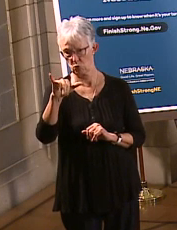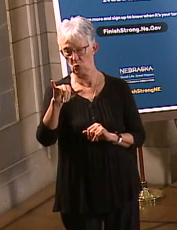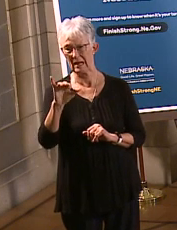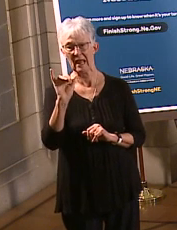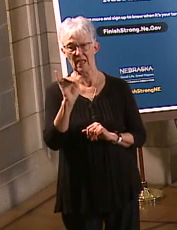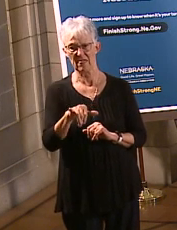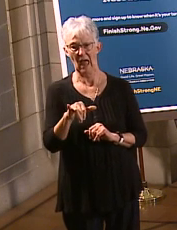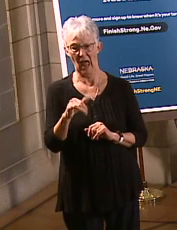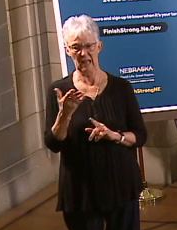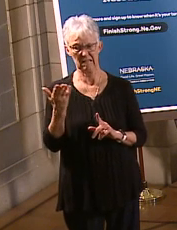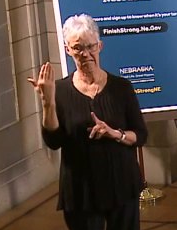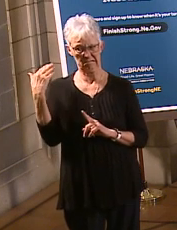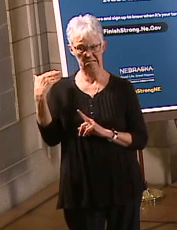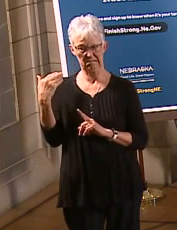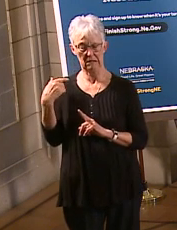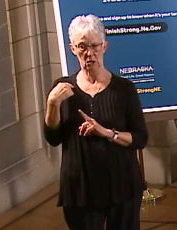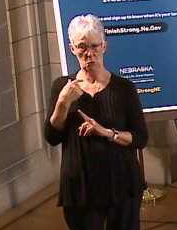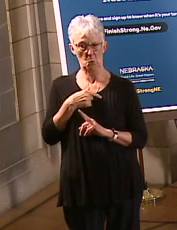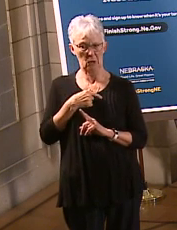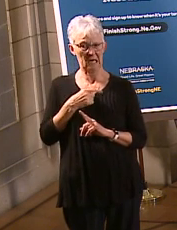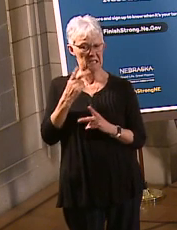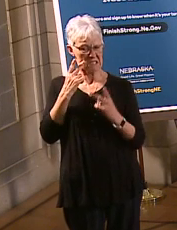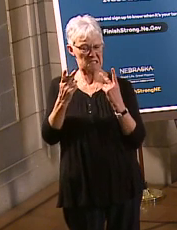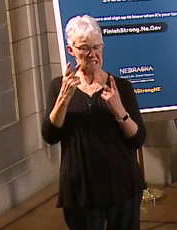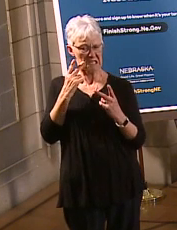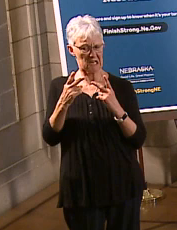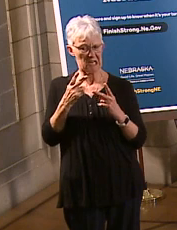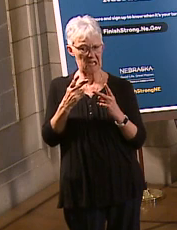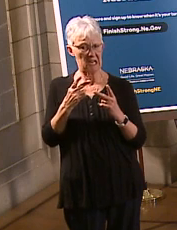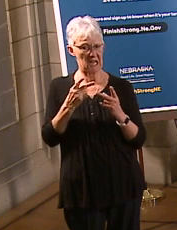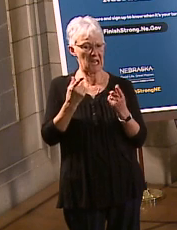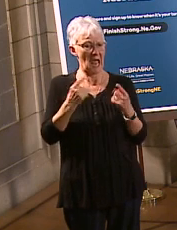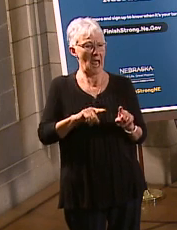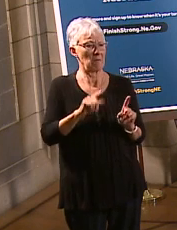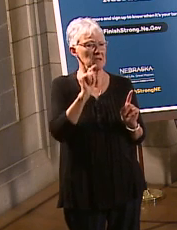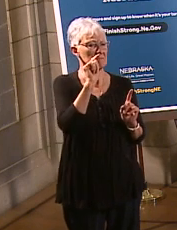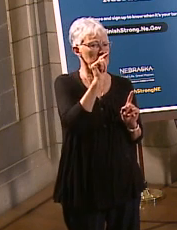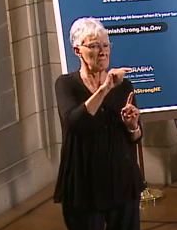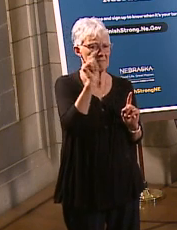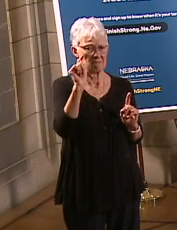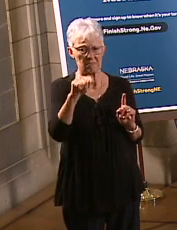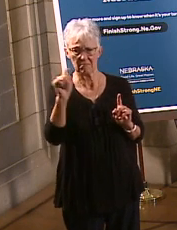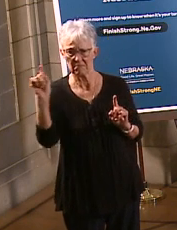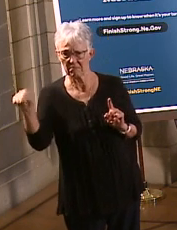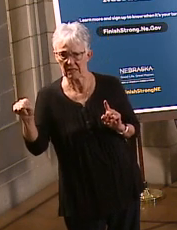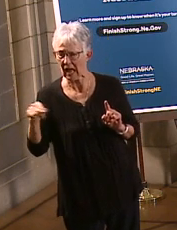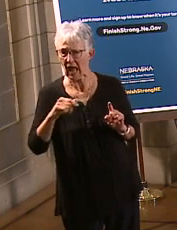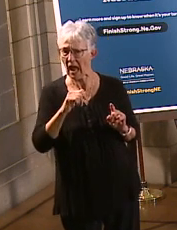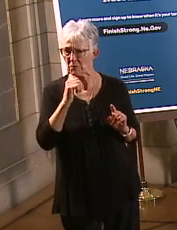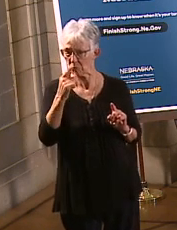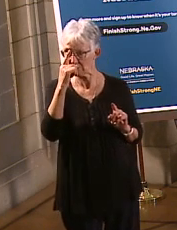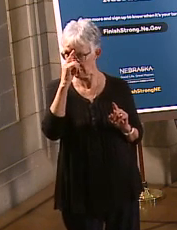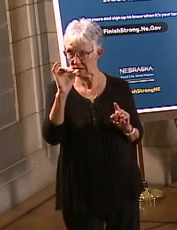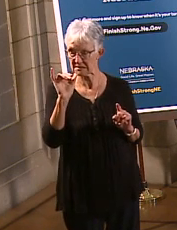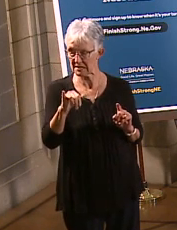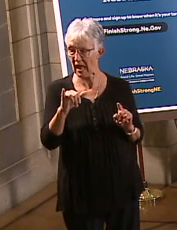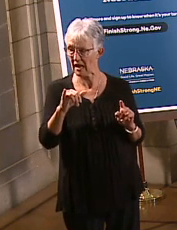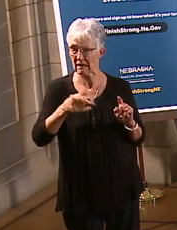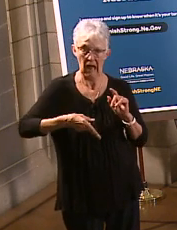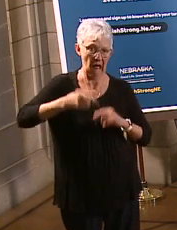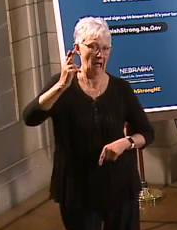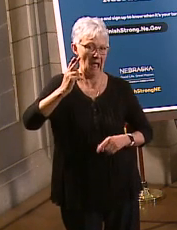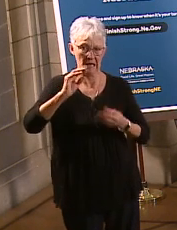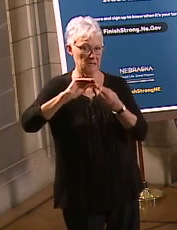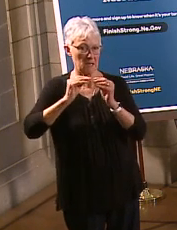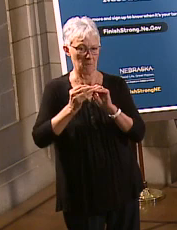children, and that's still ongoing, but it's not as large as what that I think we thought we might see. So there always